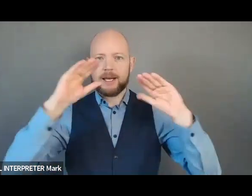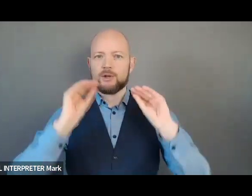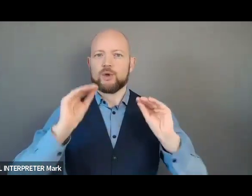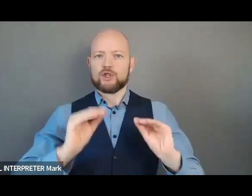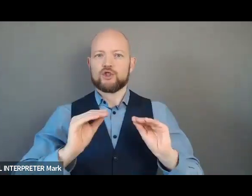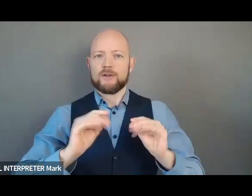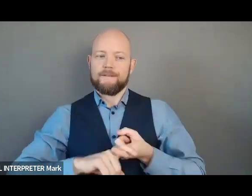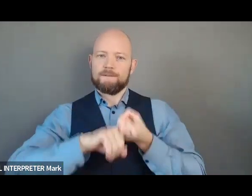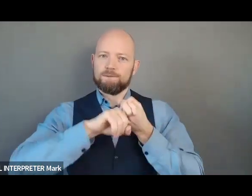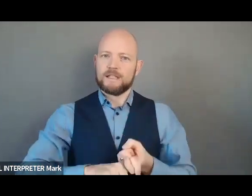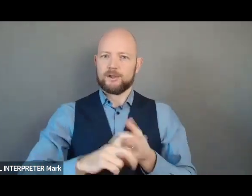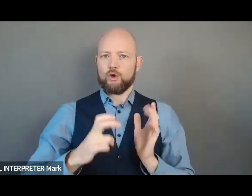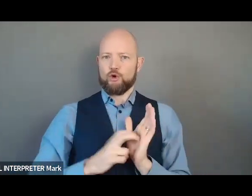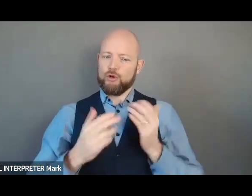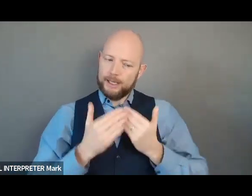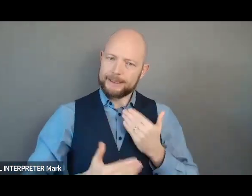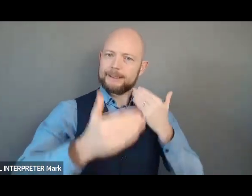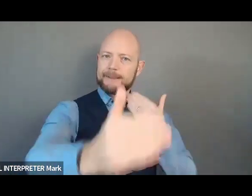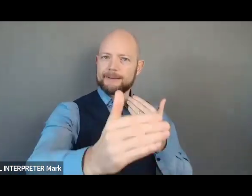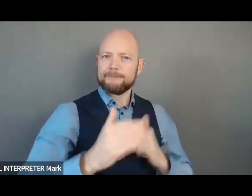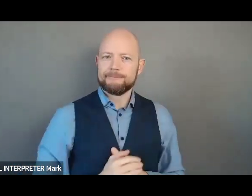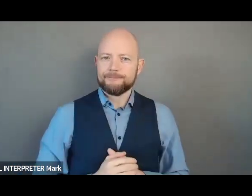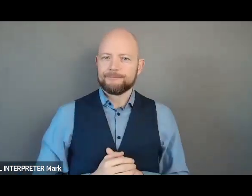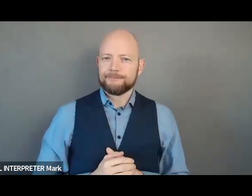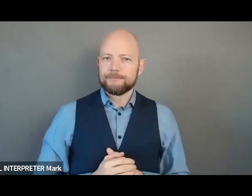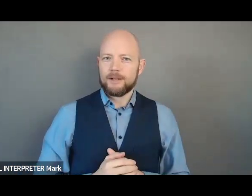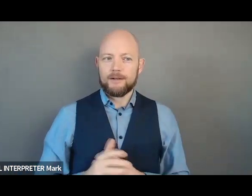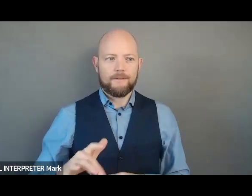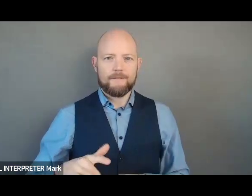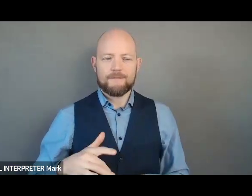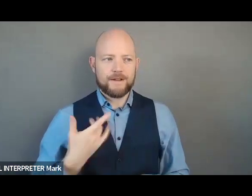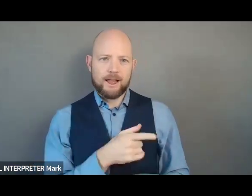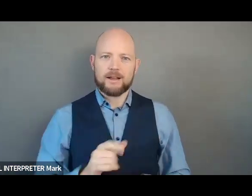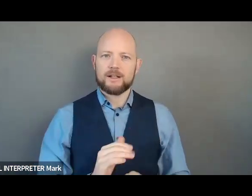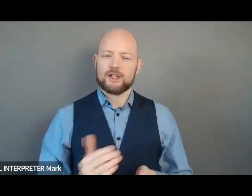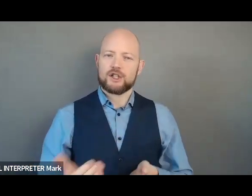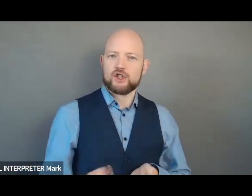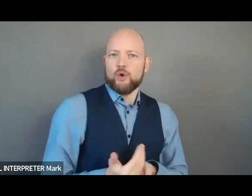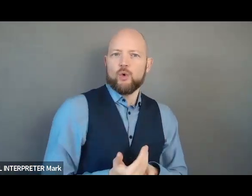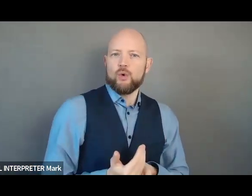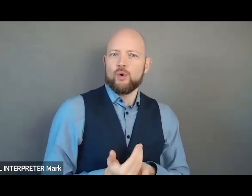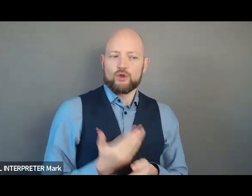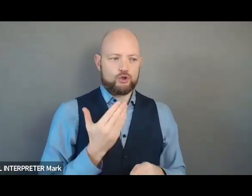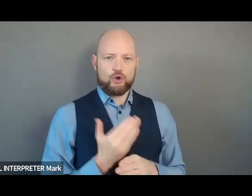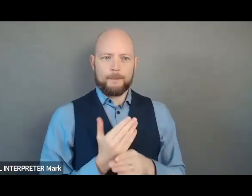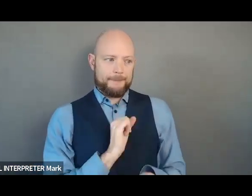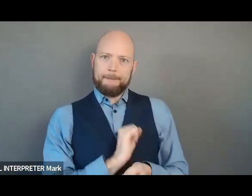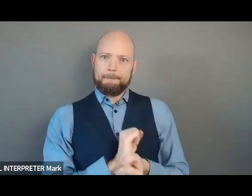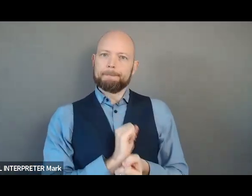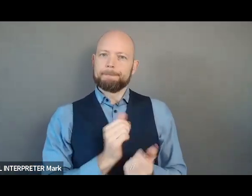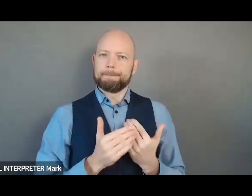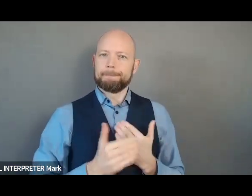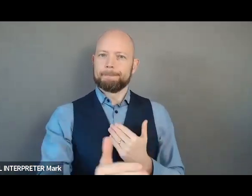emphasize and reassure employers of security in their jobs and reducing the